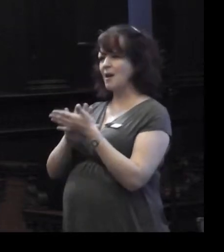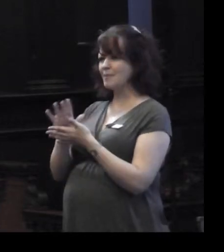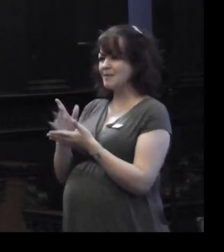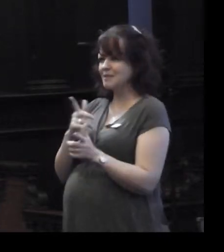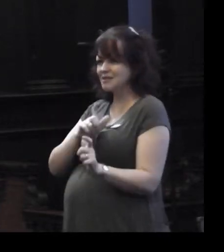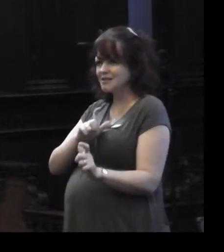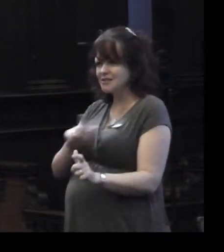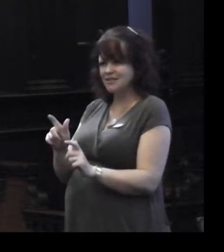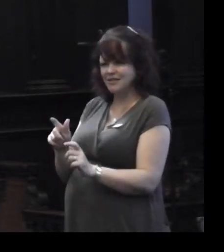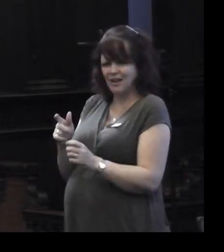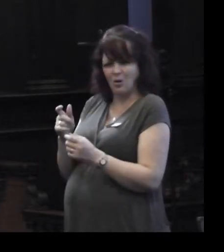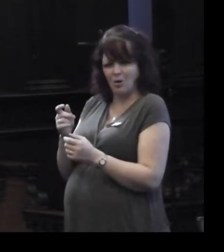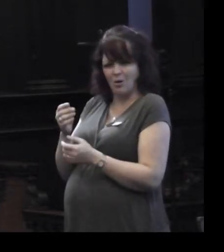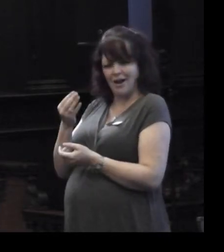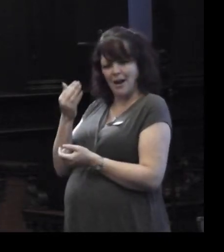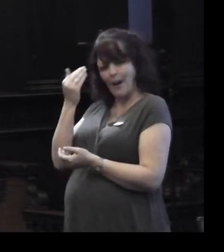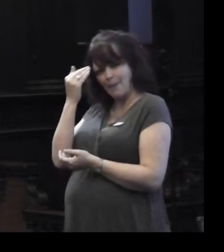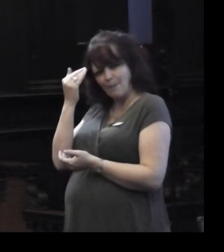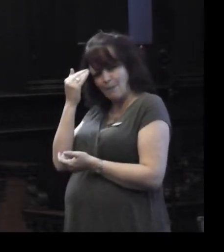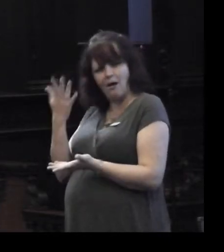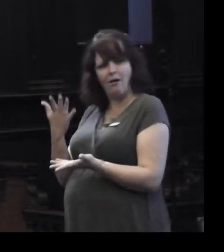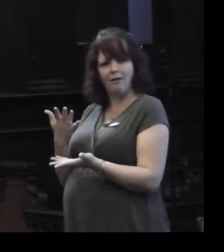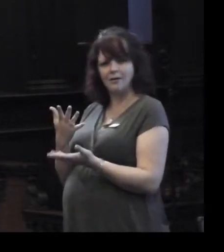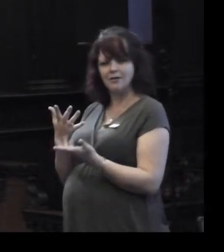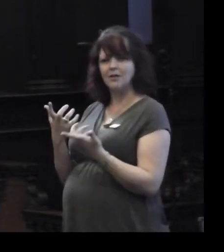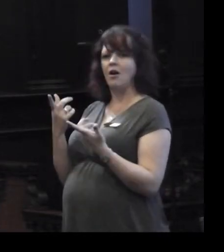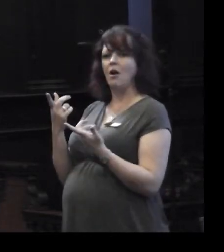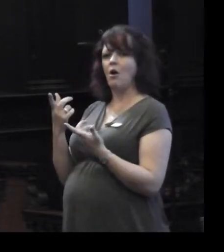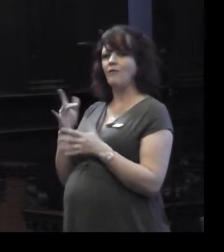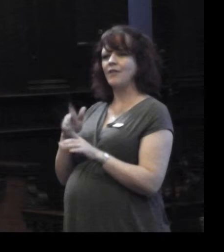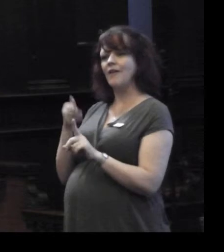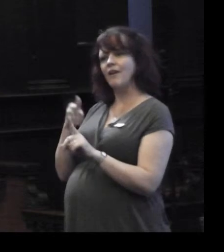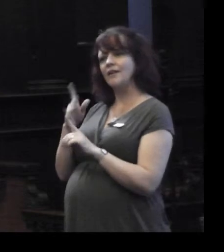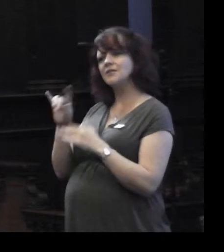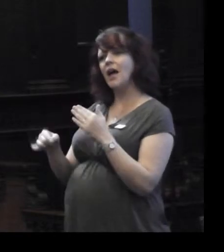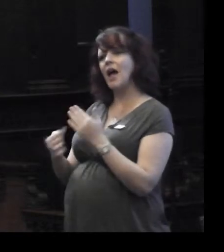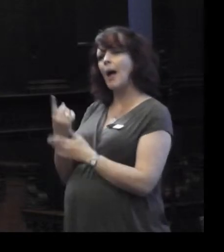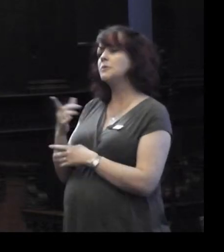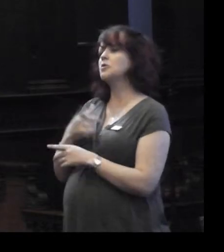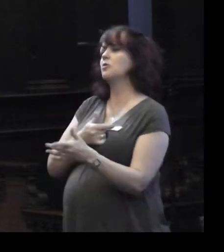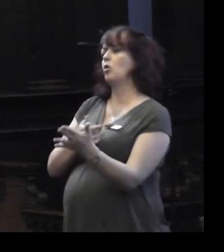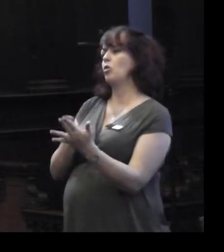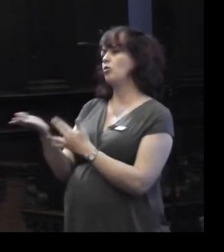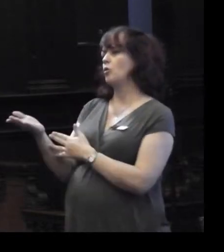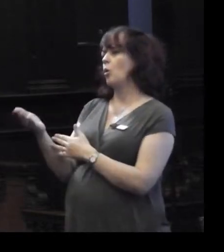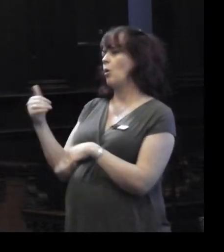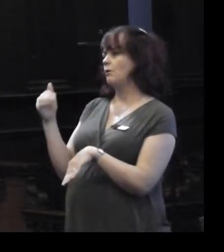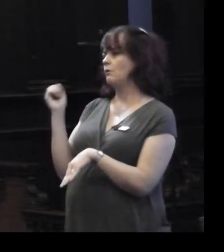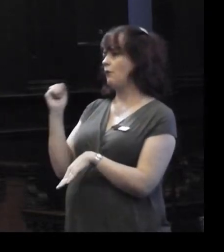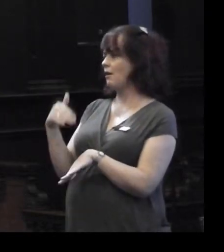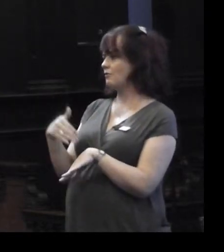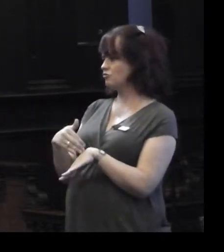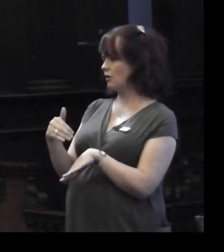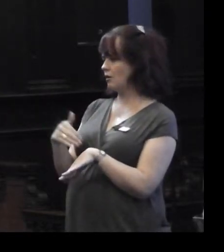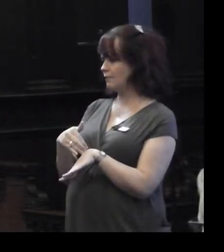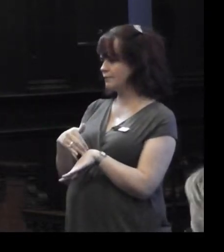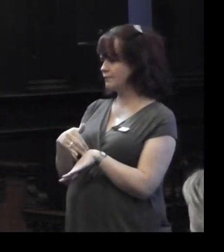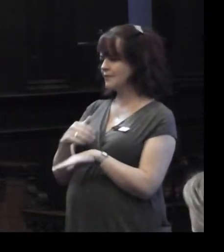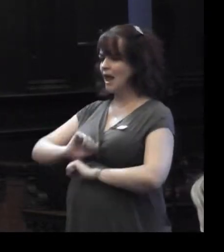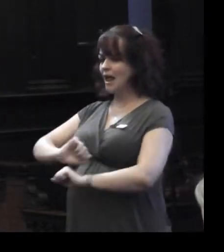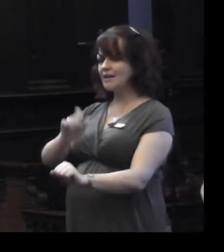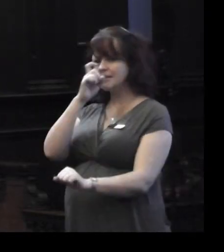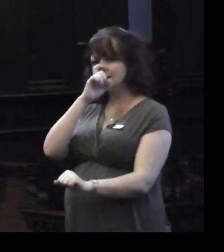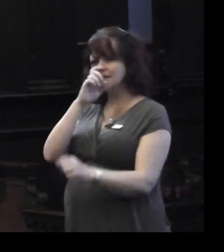initial act. His sister Brooke, in a recent report commissioned by the Home Office, recommended that